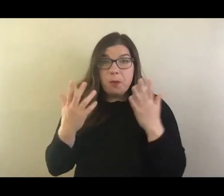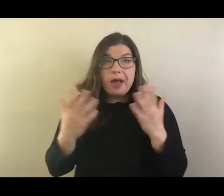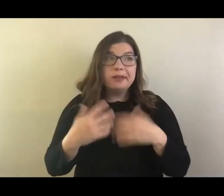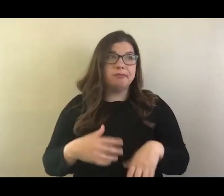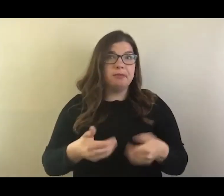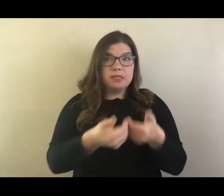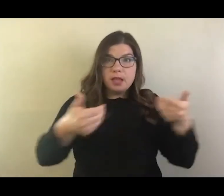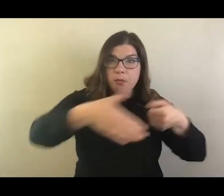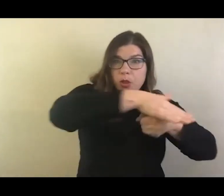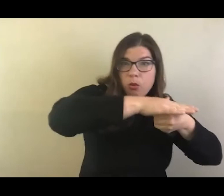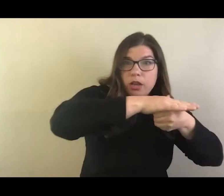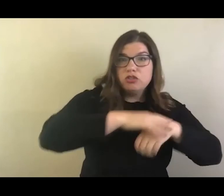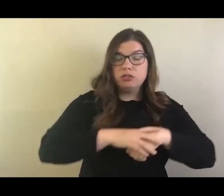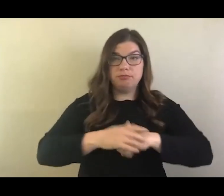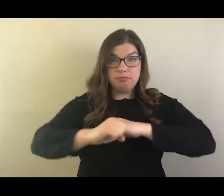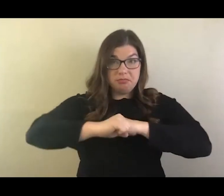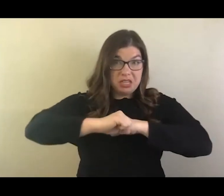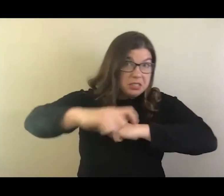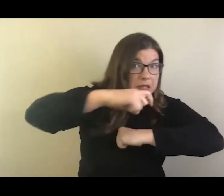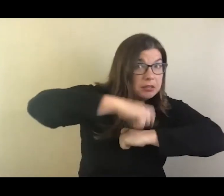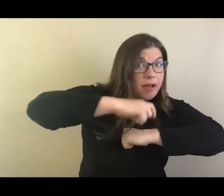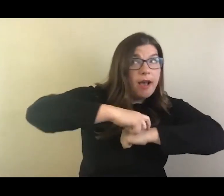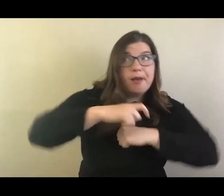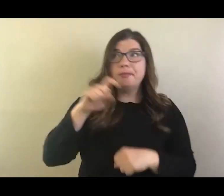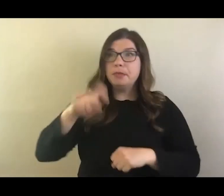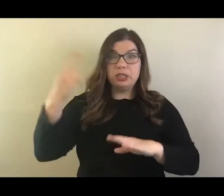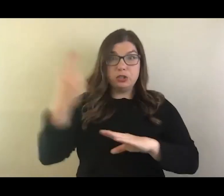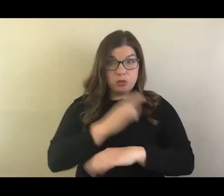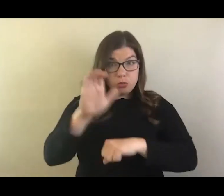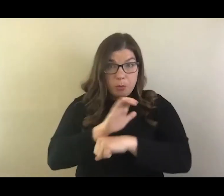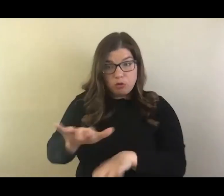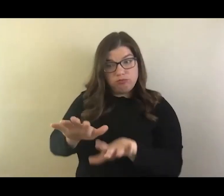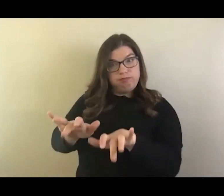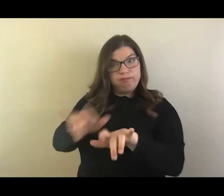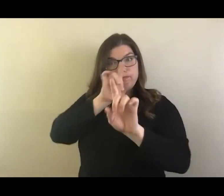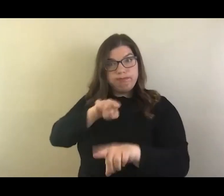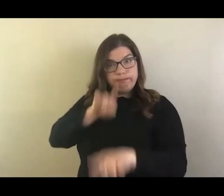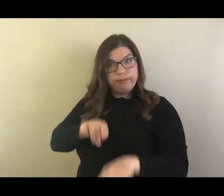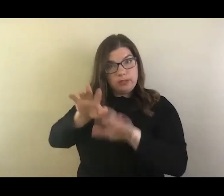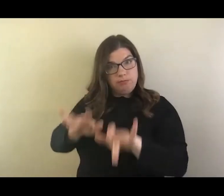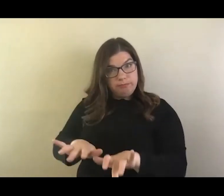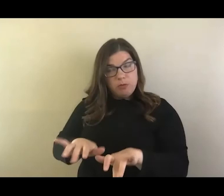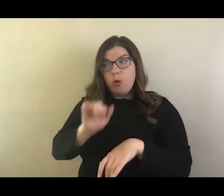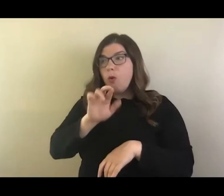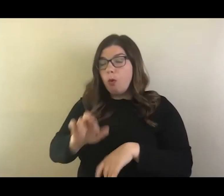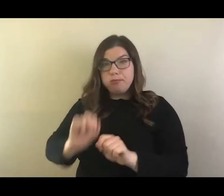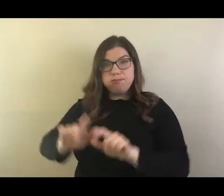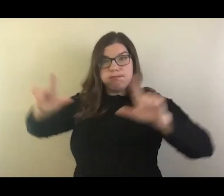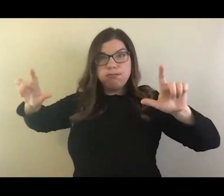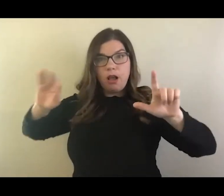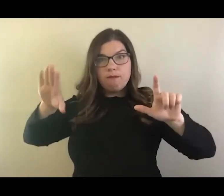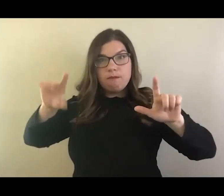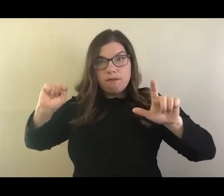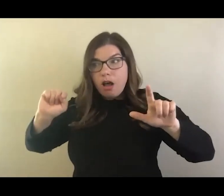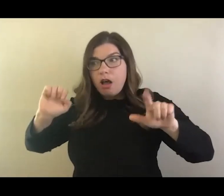use of a keyboard in a Word document, maybe to have an exam read out loud, or to be able to see the exam on the screen